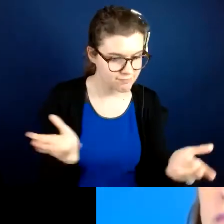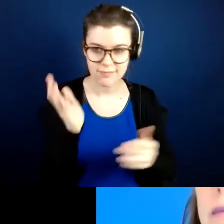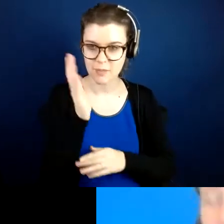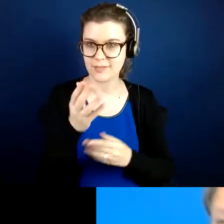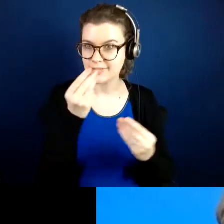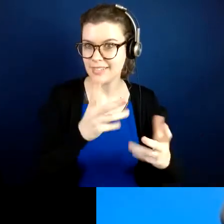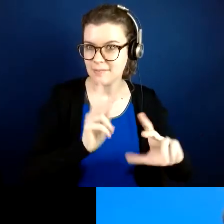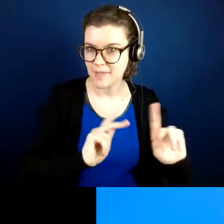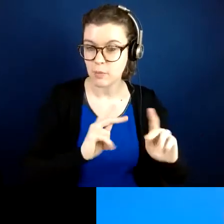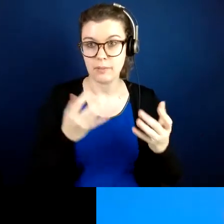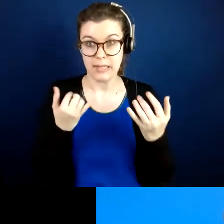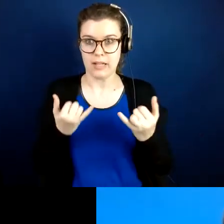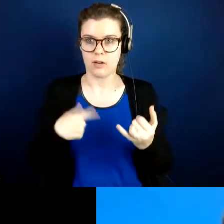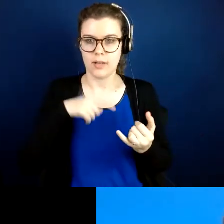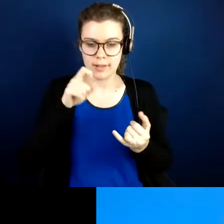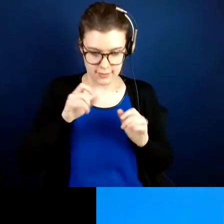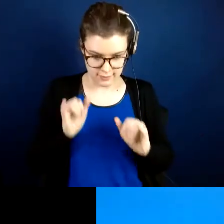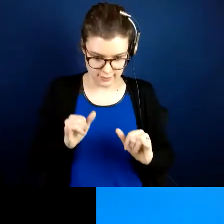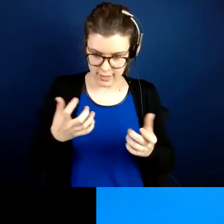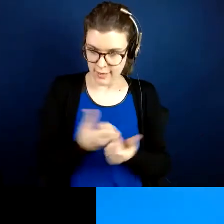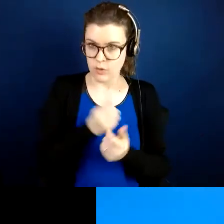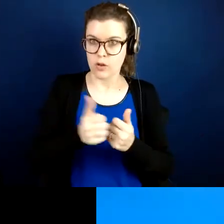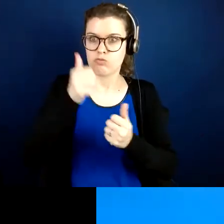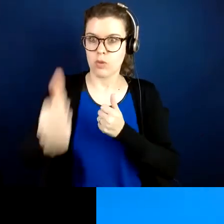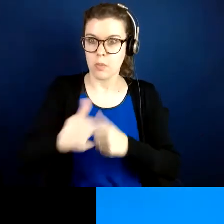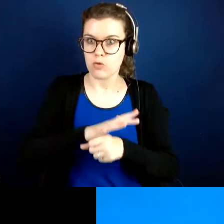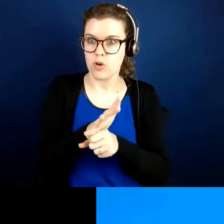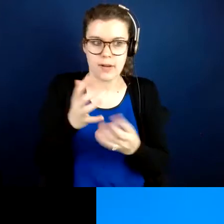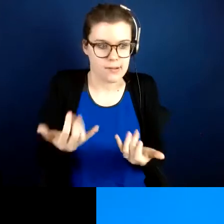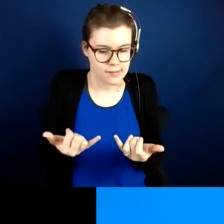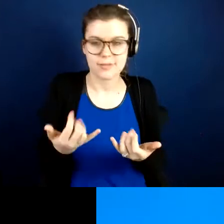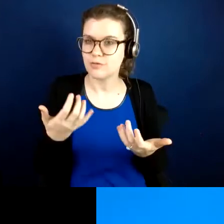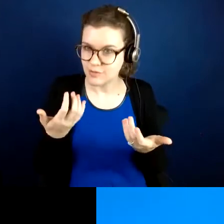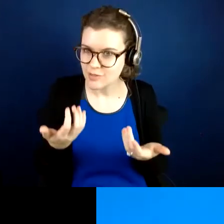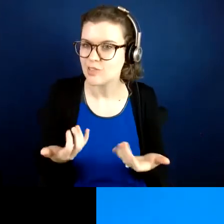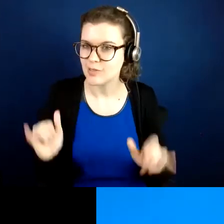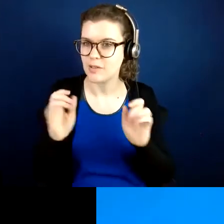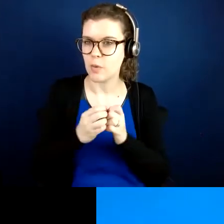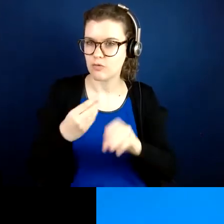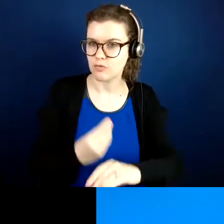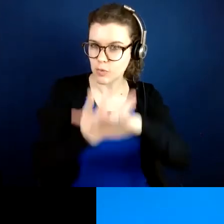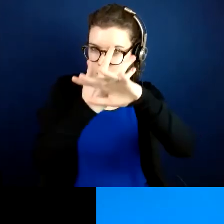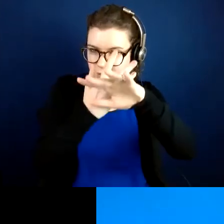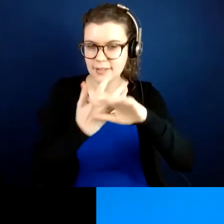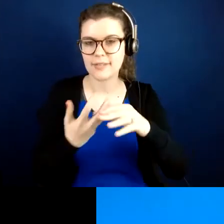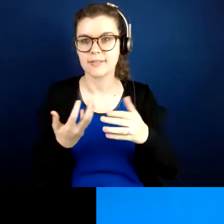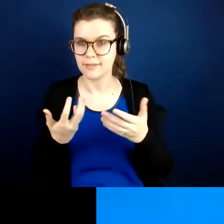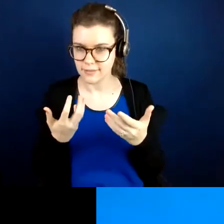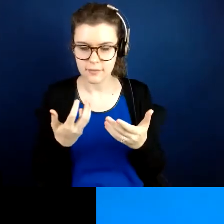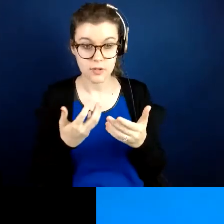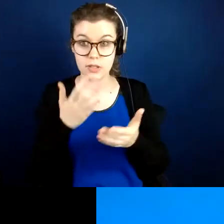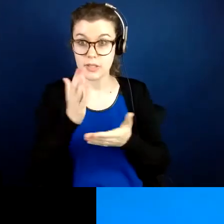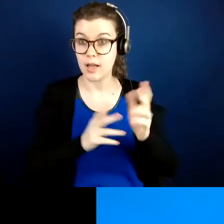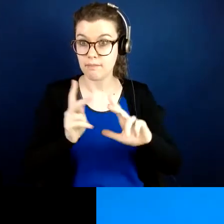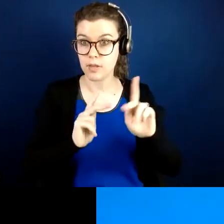but we have to get creative since everything's happening remotely right now. We get a lot of consumers coming in through word of mouth.